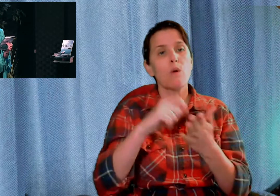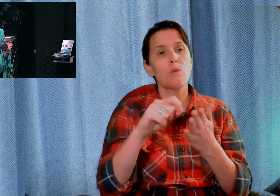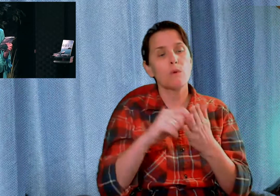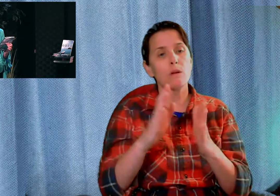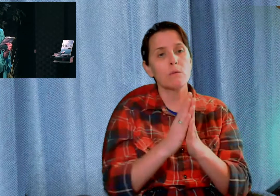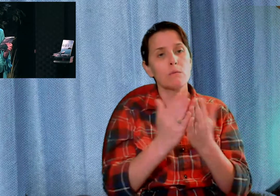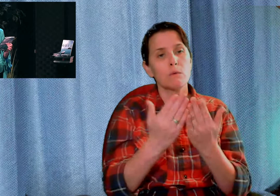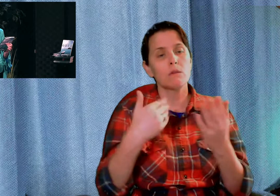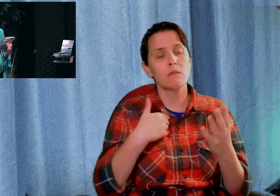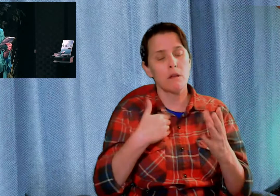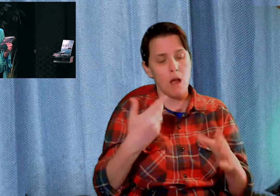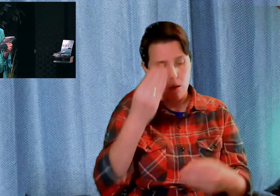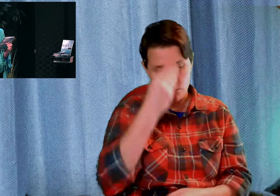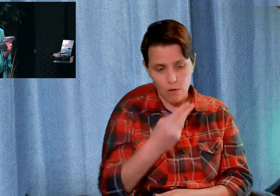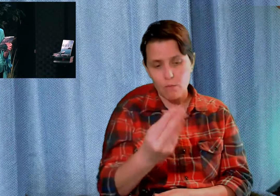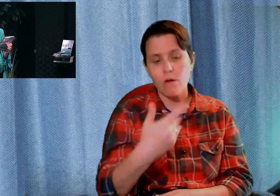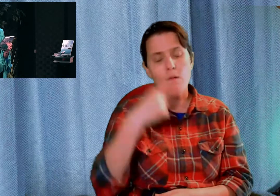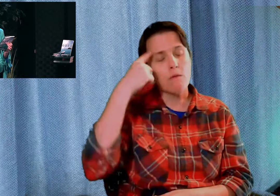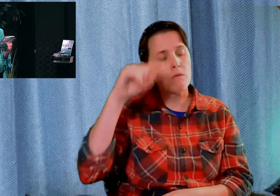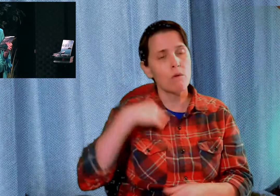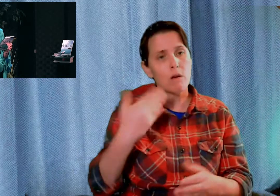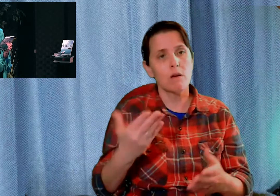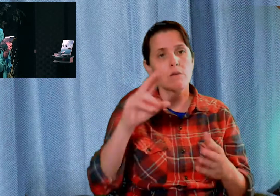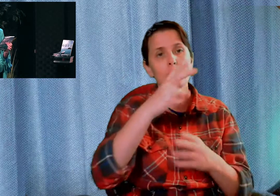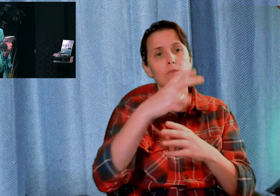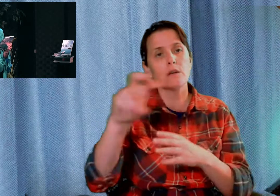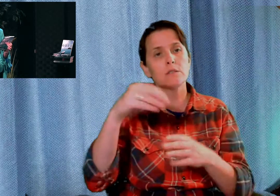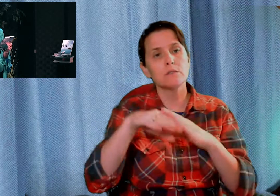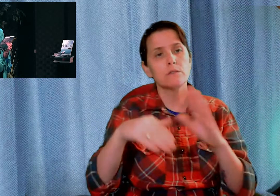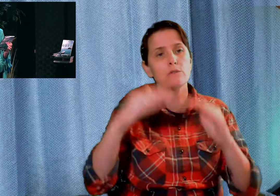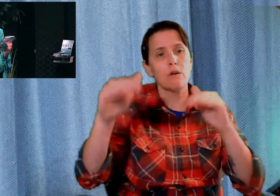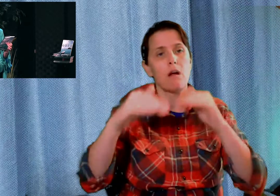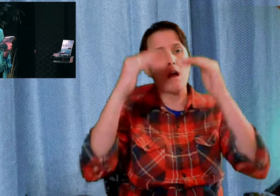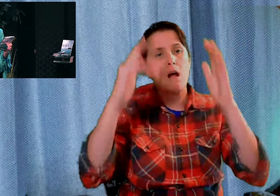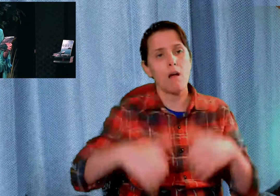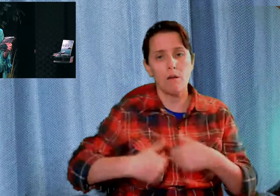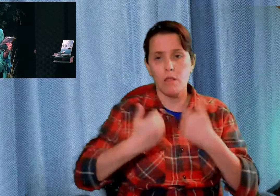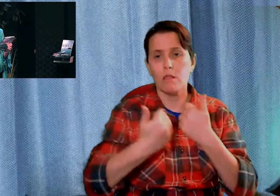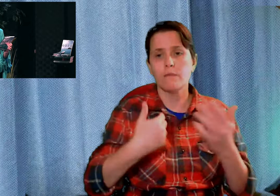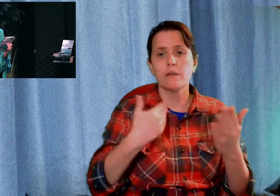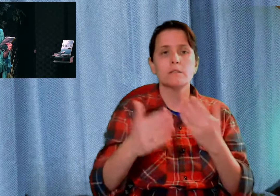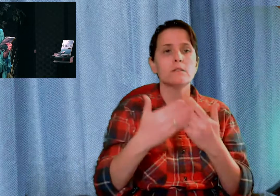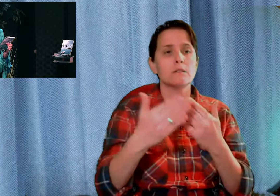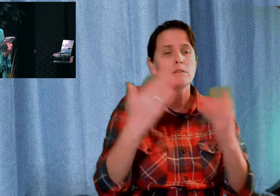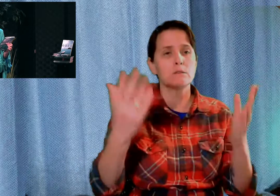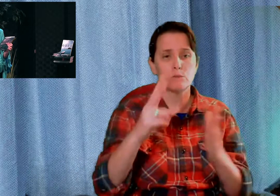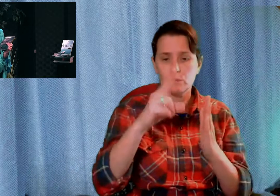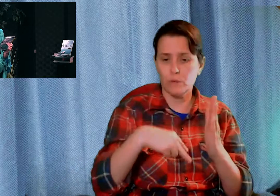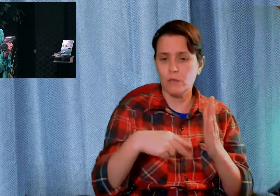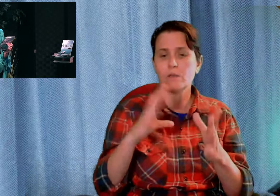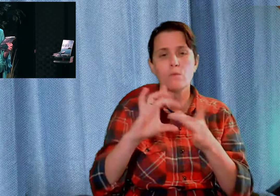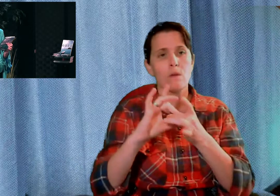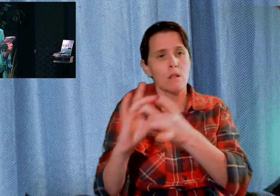transition into your higher living. Easy to read, easy to relate to, easy to implement. Don't put off